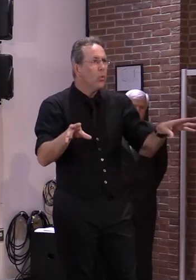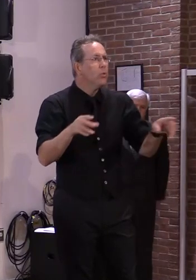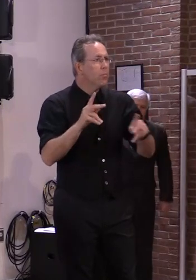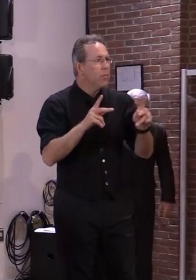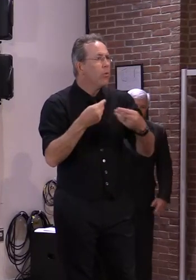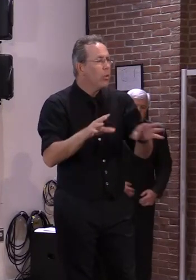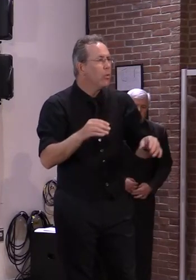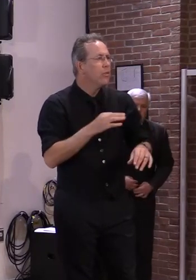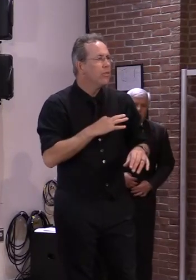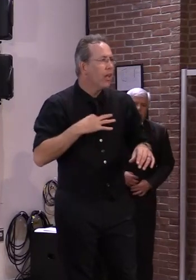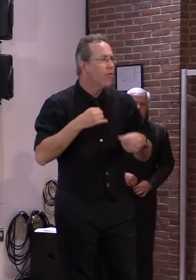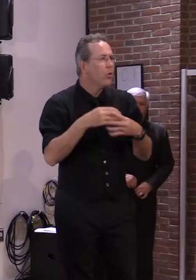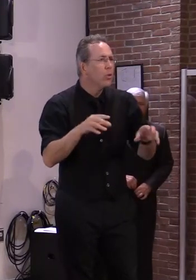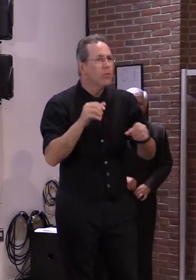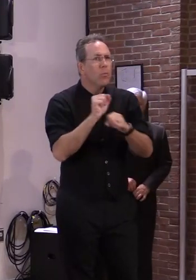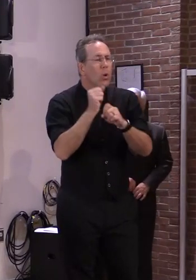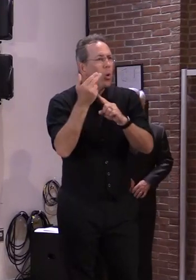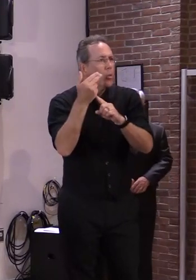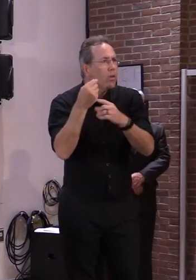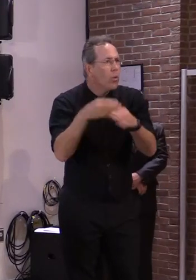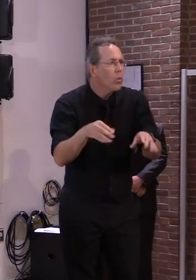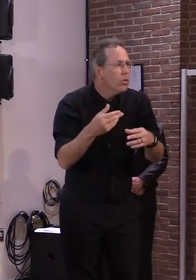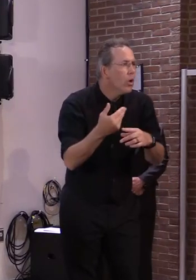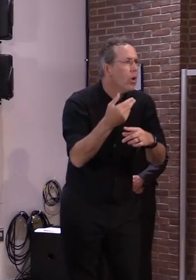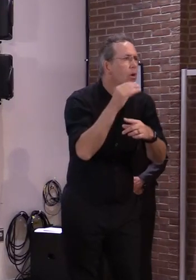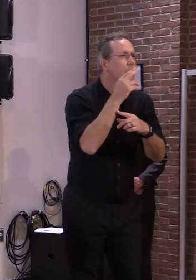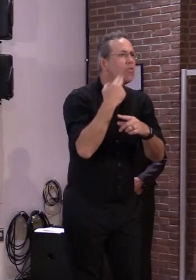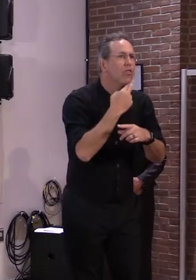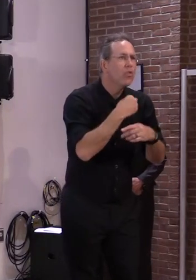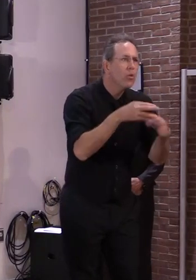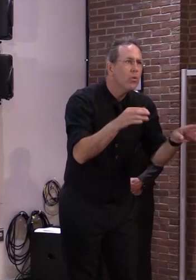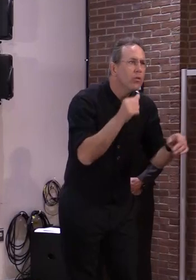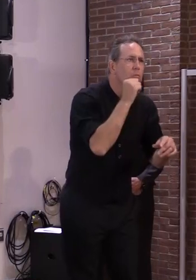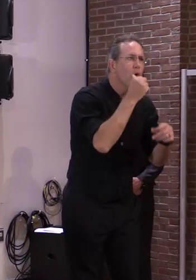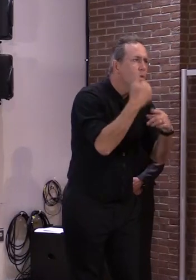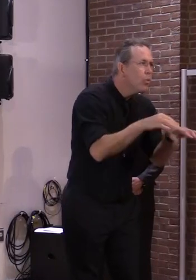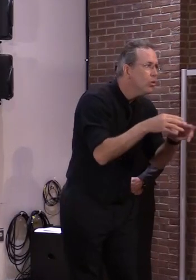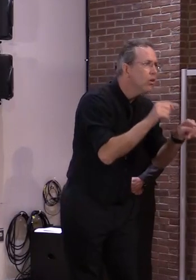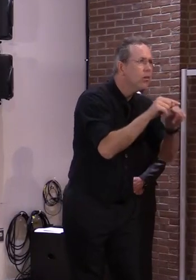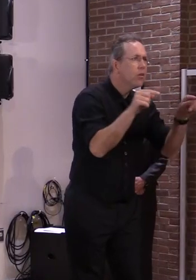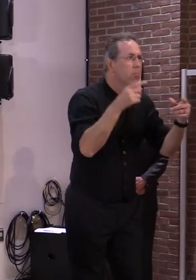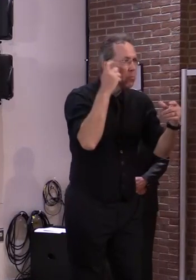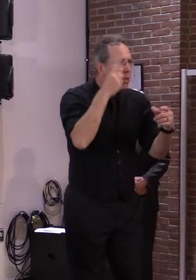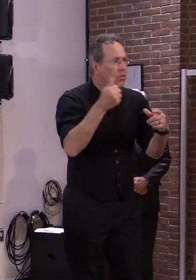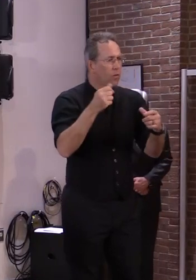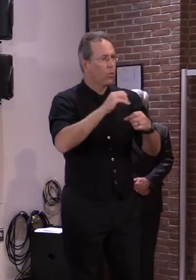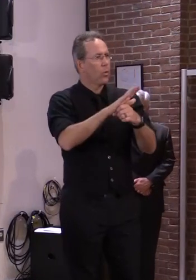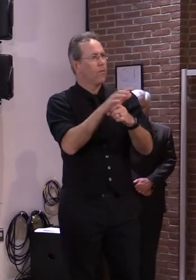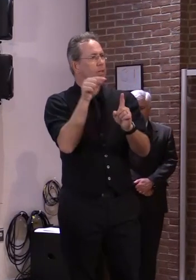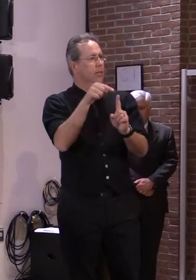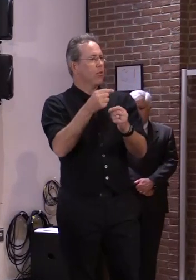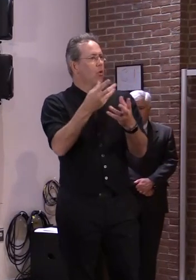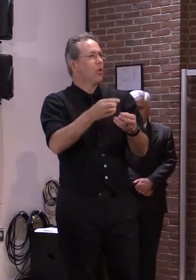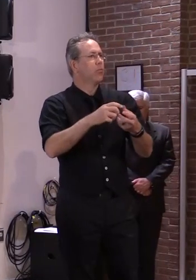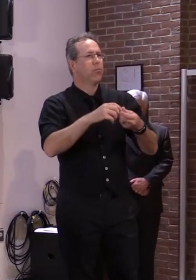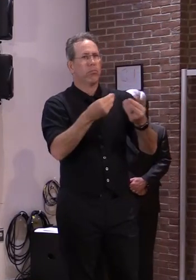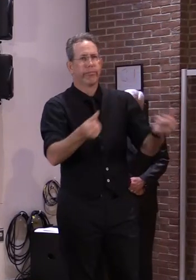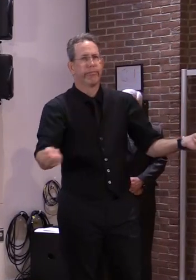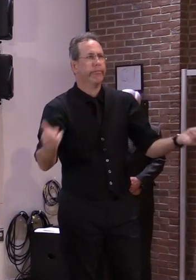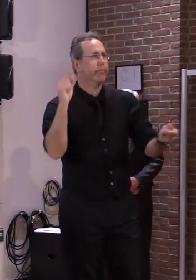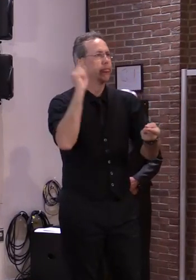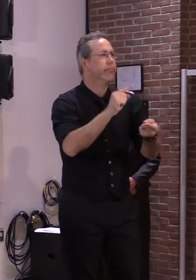industry and businesses come and go. I'm talking about inns and restaurants and attractions. Do you expect more than the usual rate